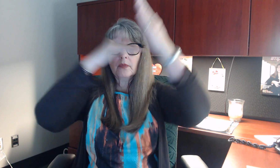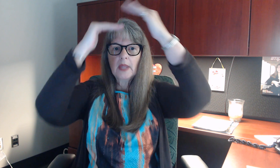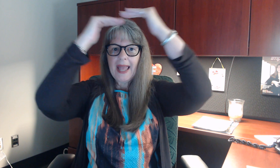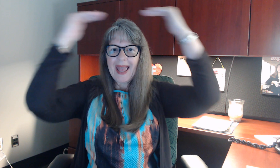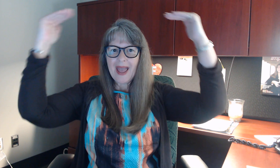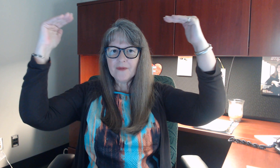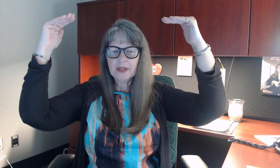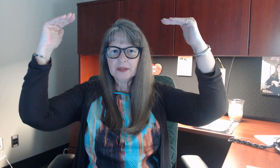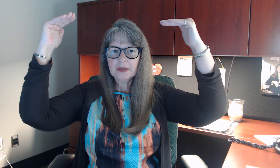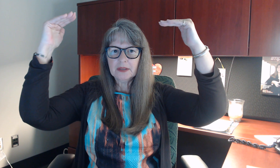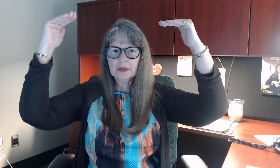Heaven.